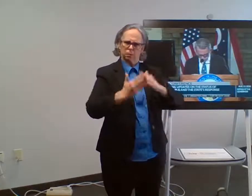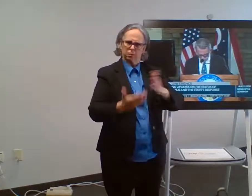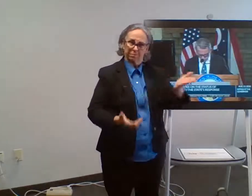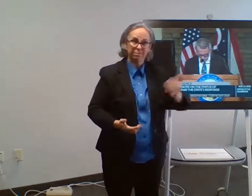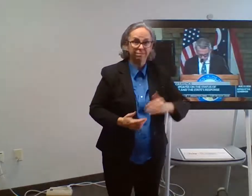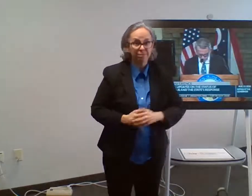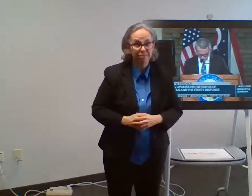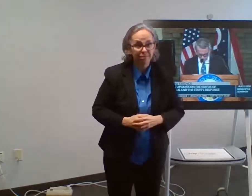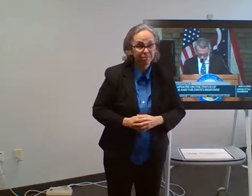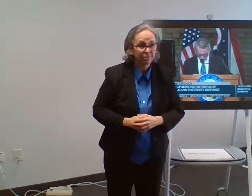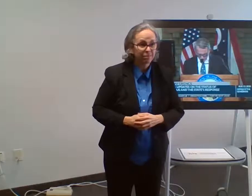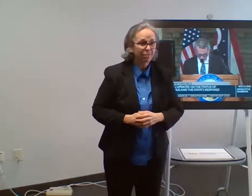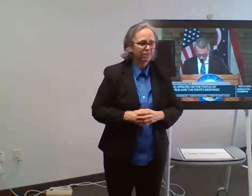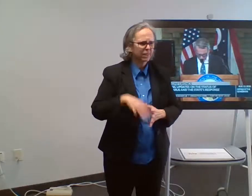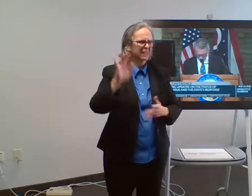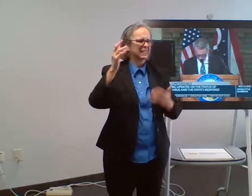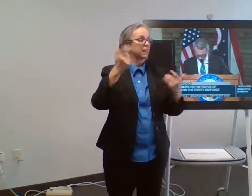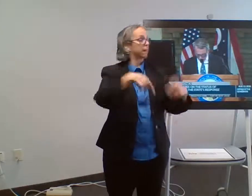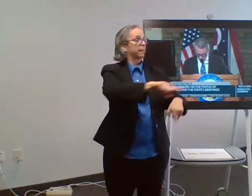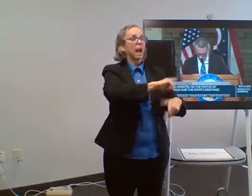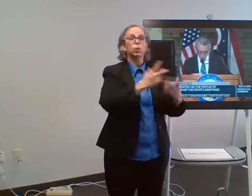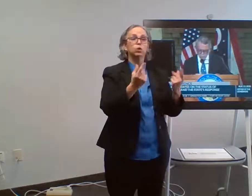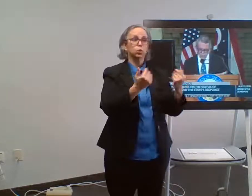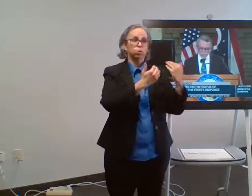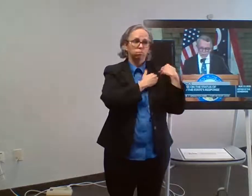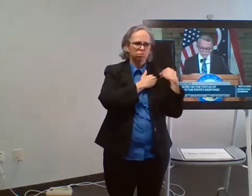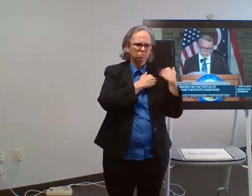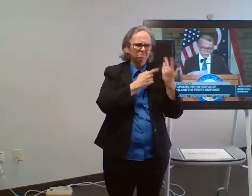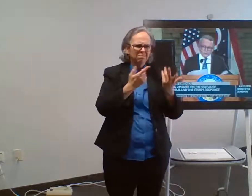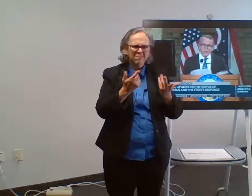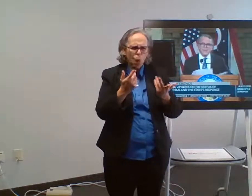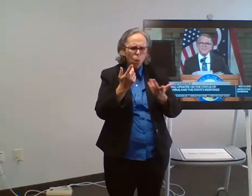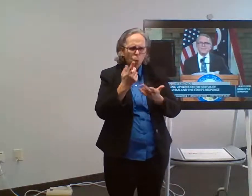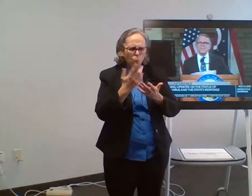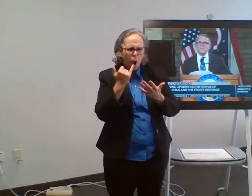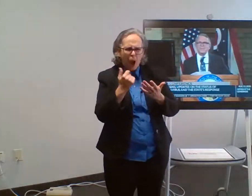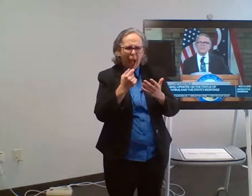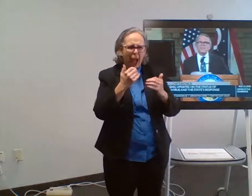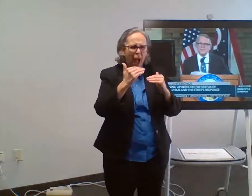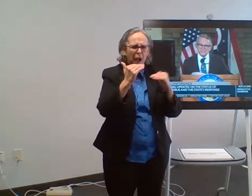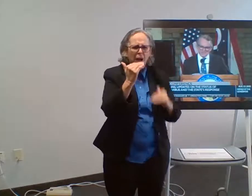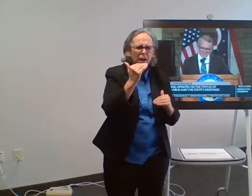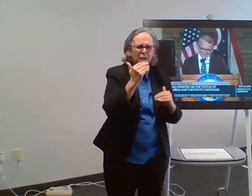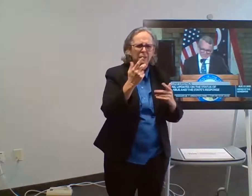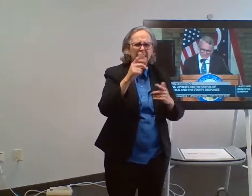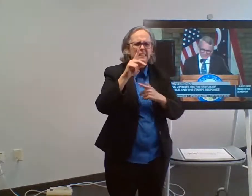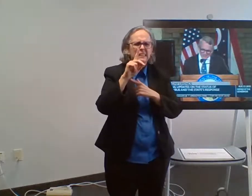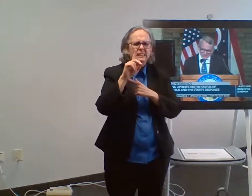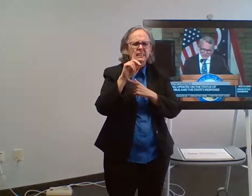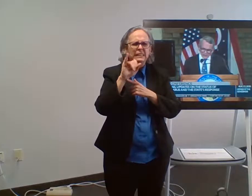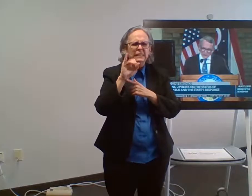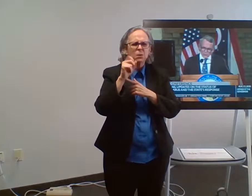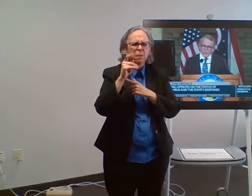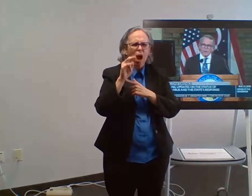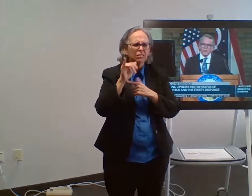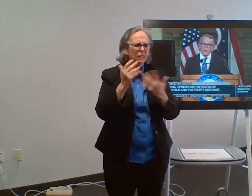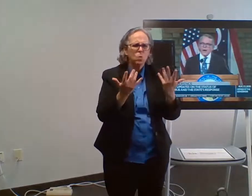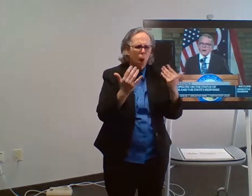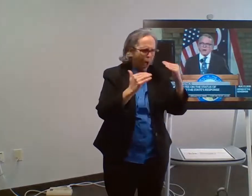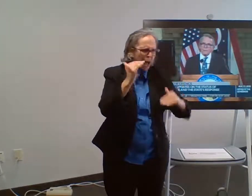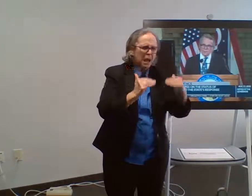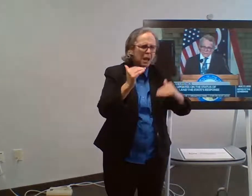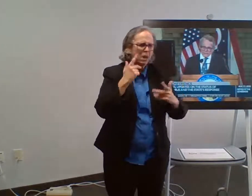causes contributing to disparities in life and health in Ohio. With me today is Alicia Nelson. Alicia is the Director of